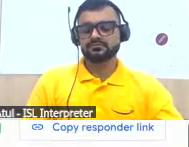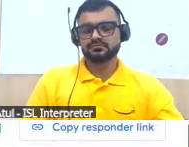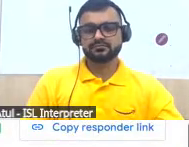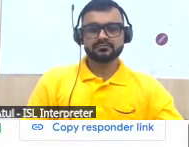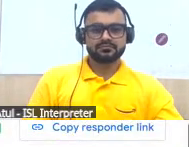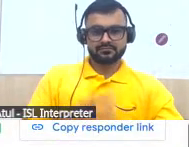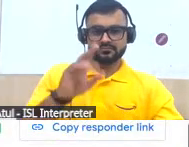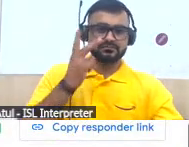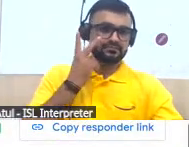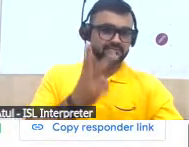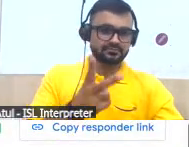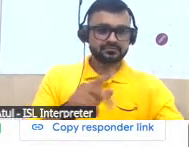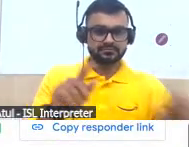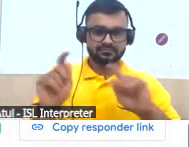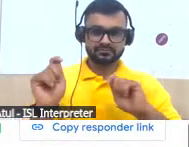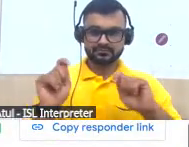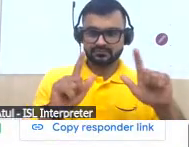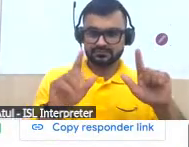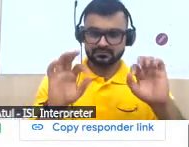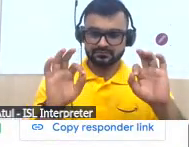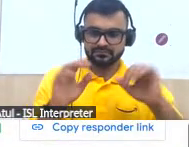Hi, I hope you can see my screen.